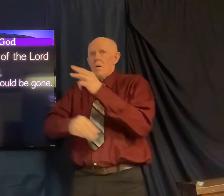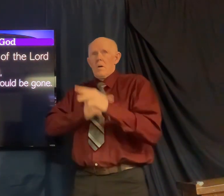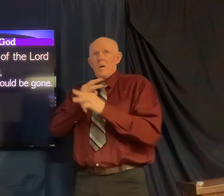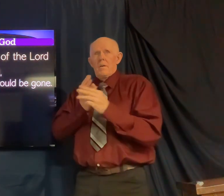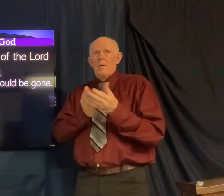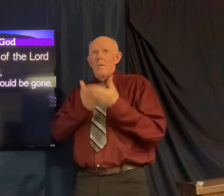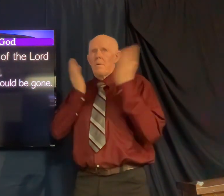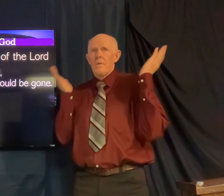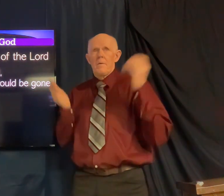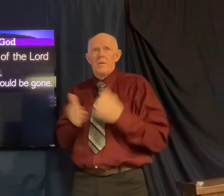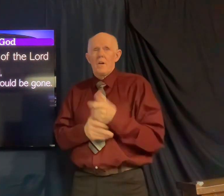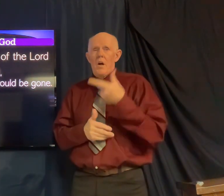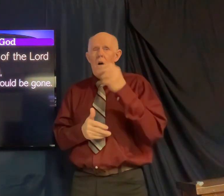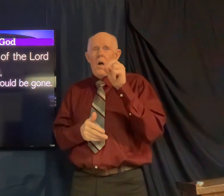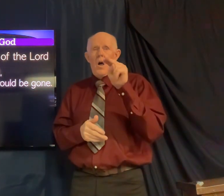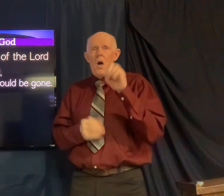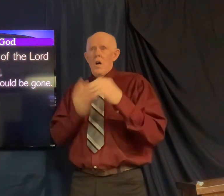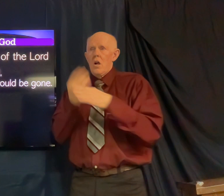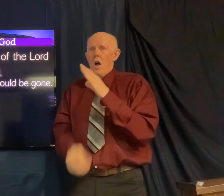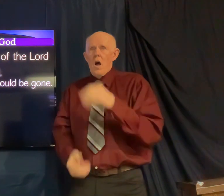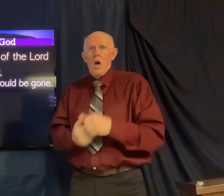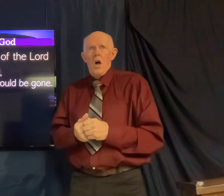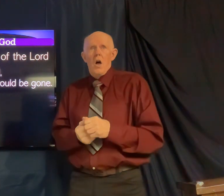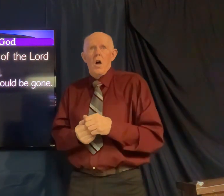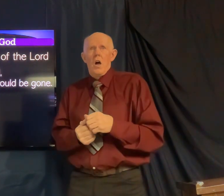it wouldn't be possible. The world would be gone.